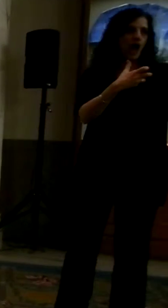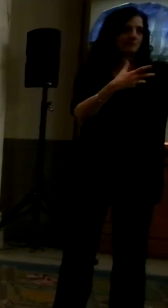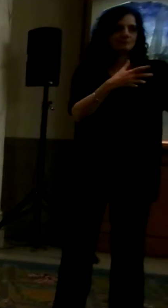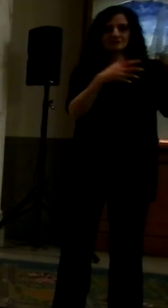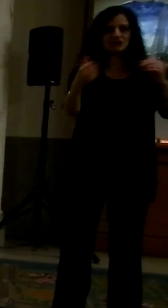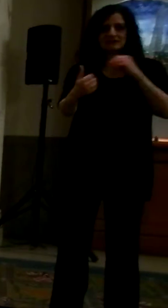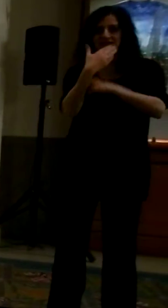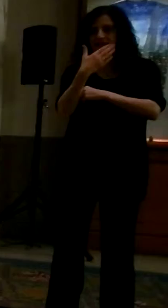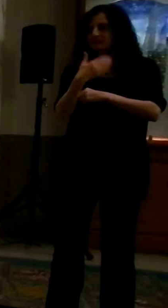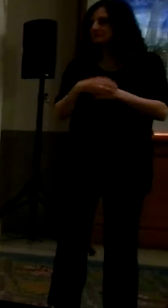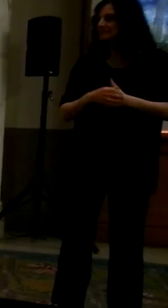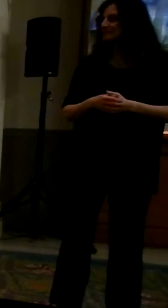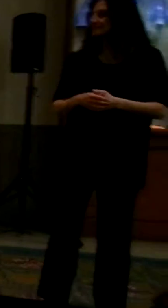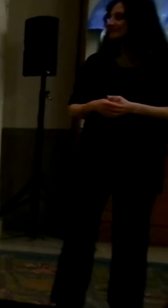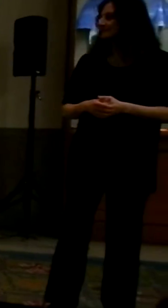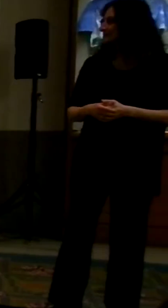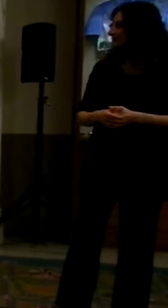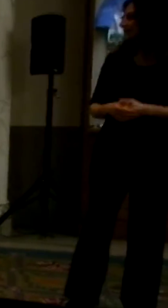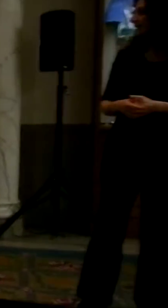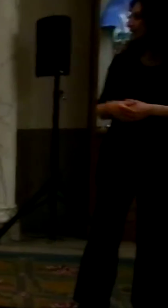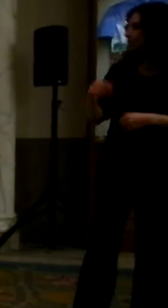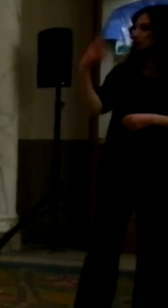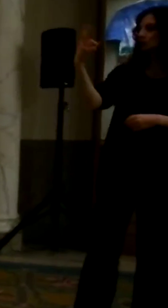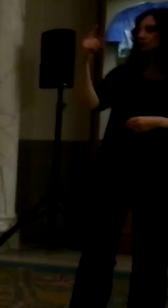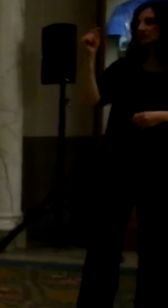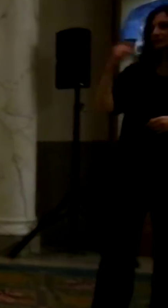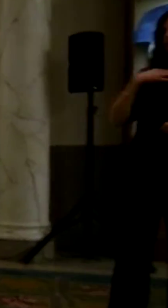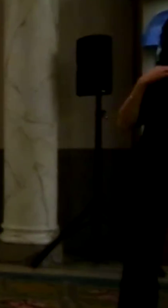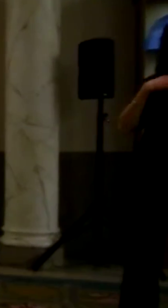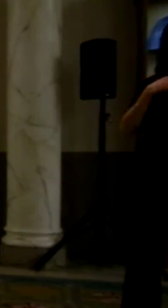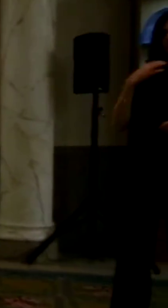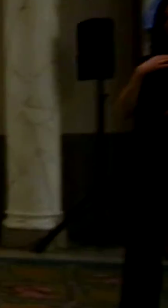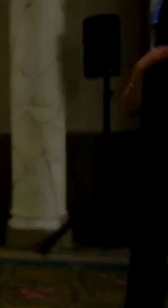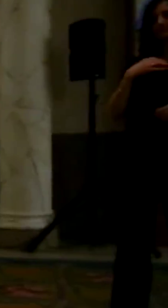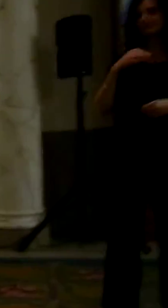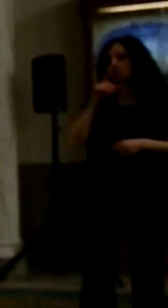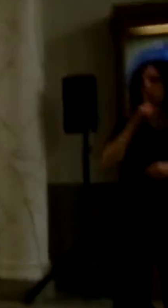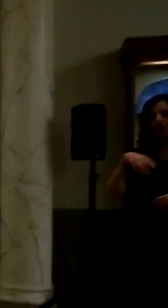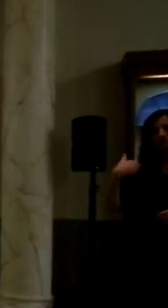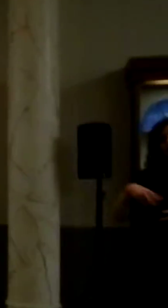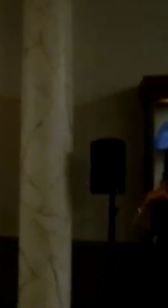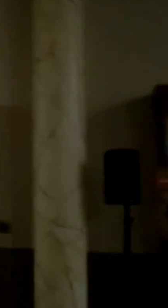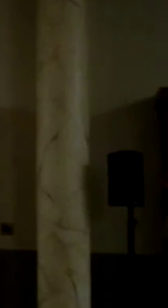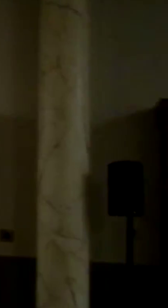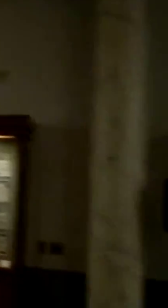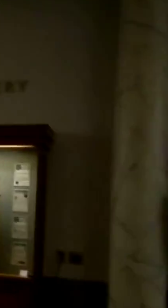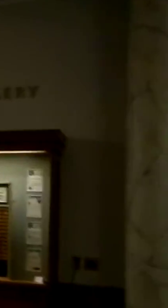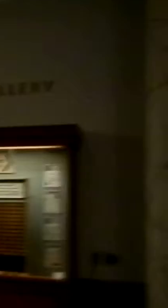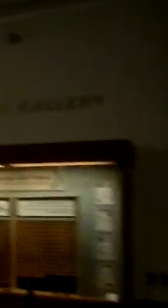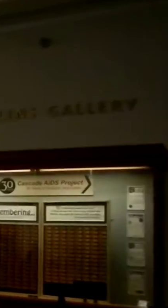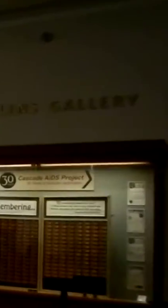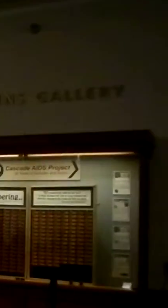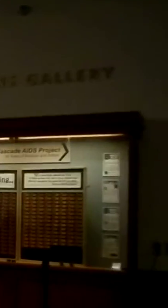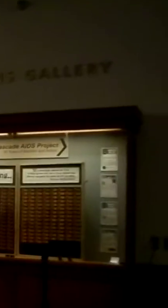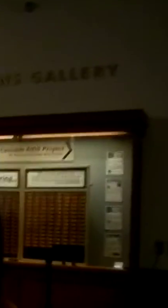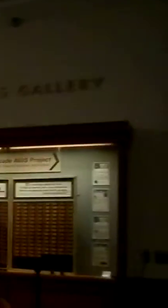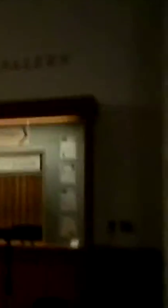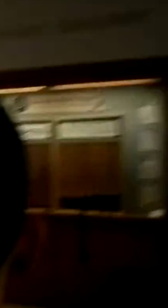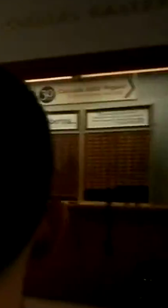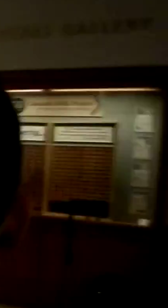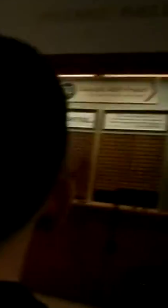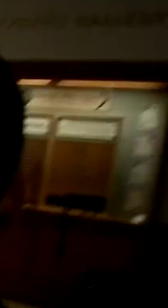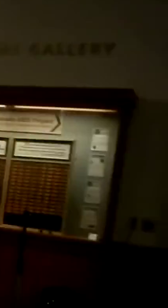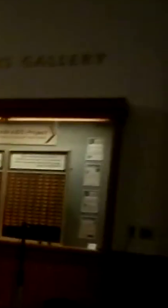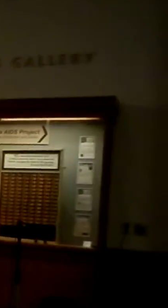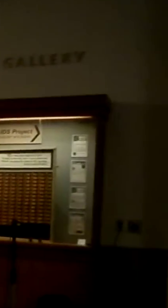just send them our way. And so these t-shirts, are extremely important, and why they are so very special, and especially